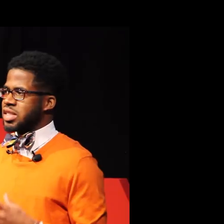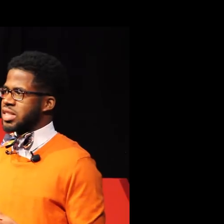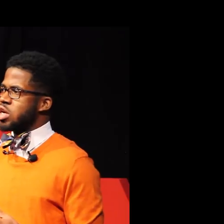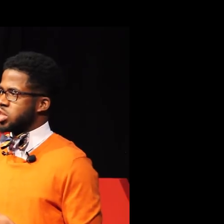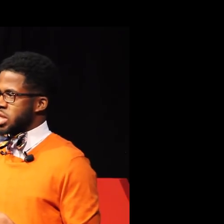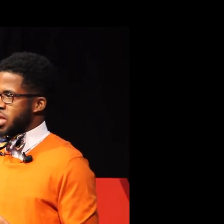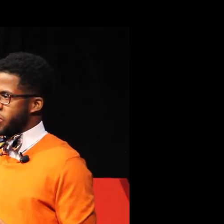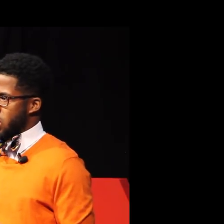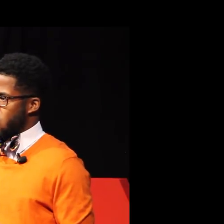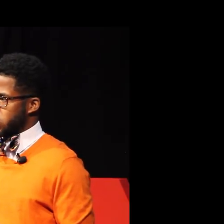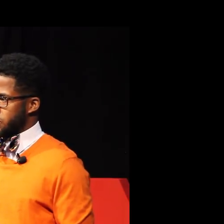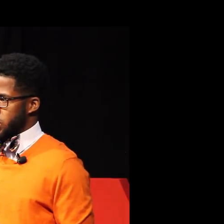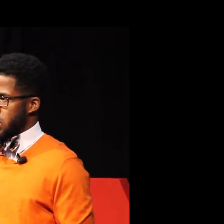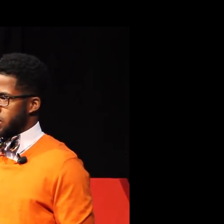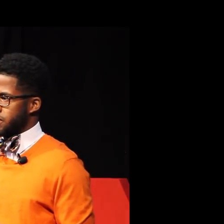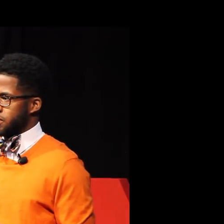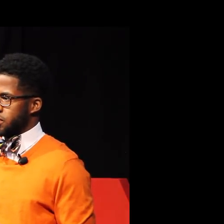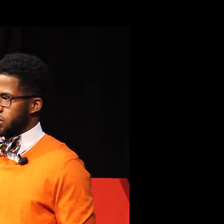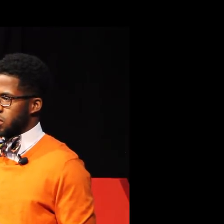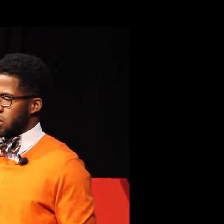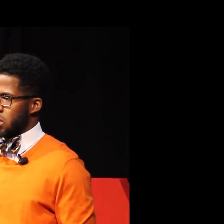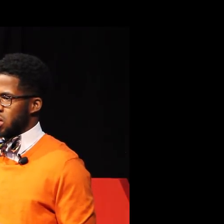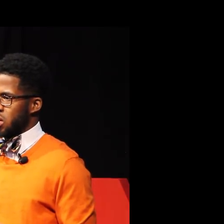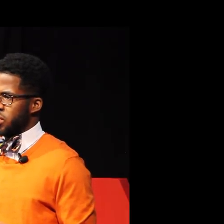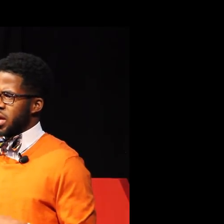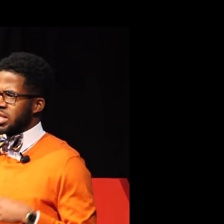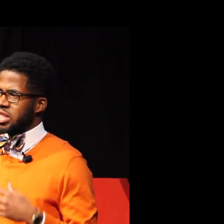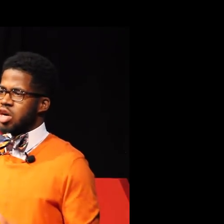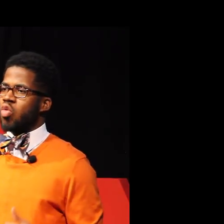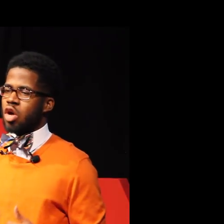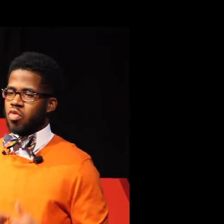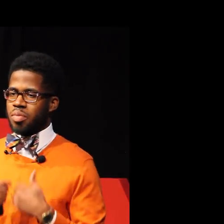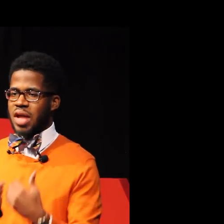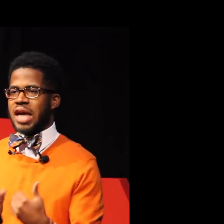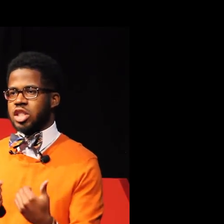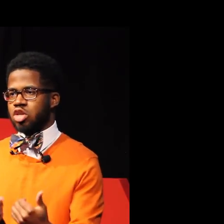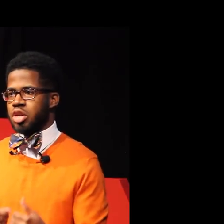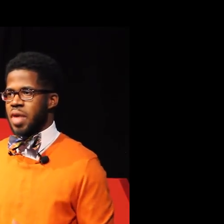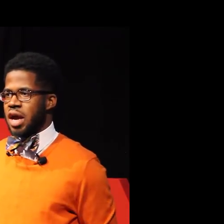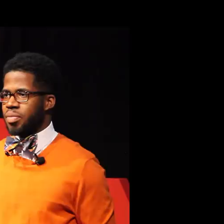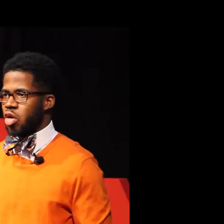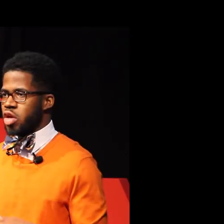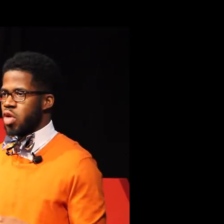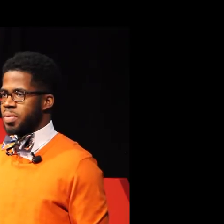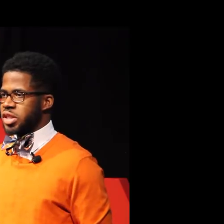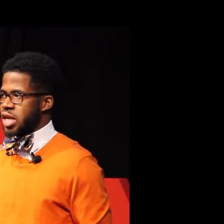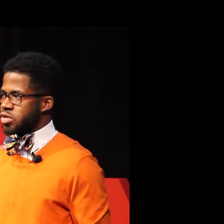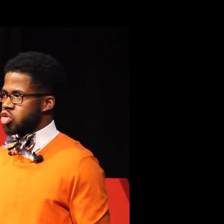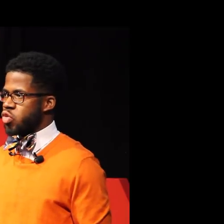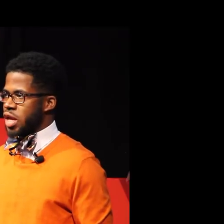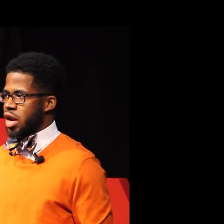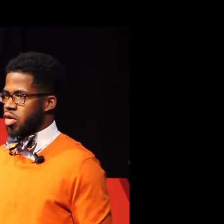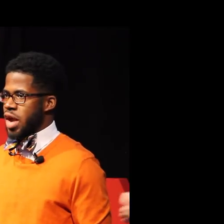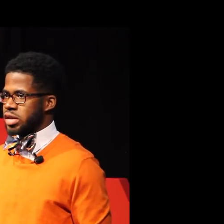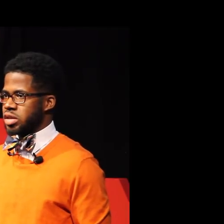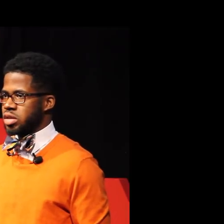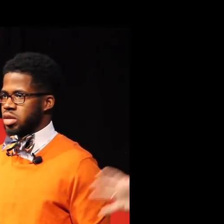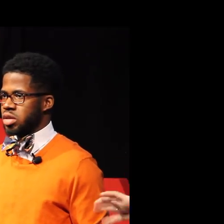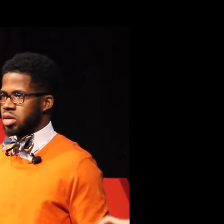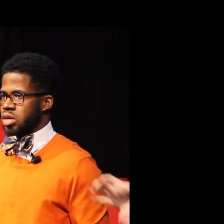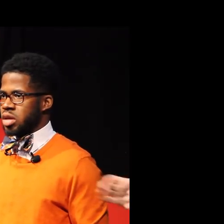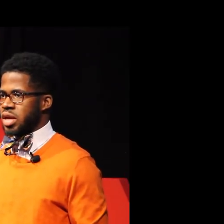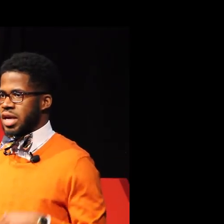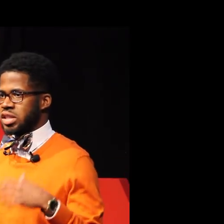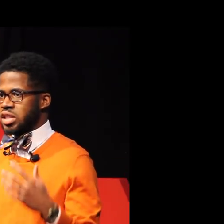But there is still significant work to be done. There is still work when black children make up 31% of school-related